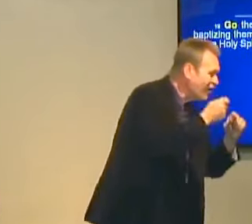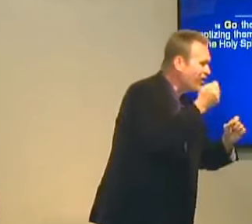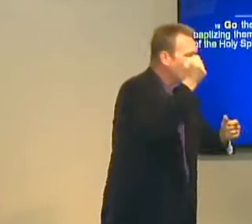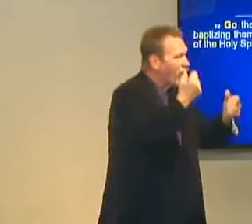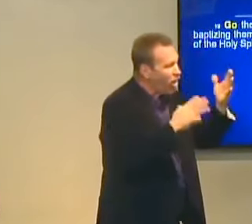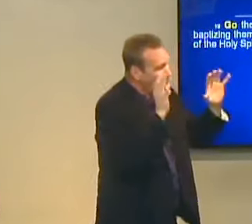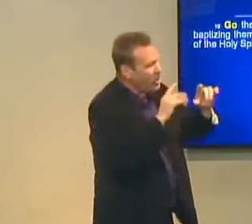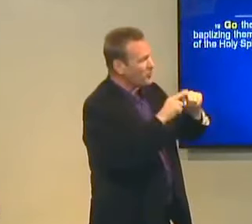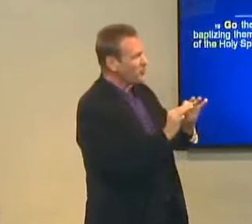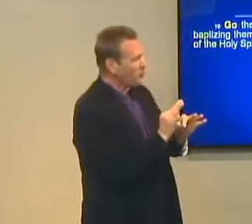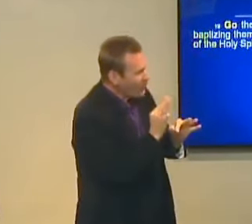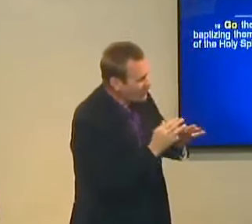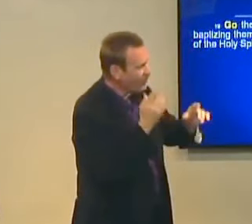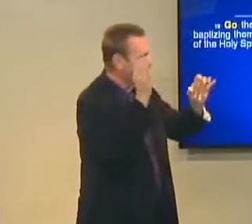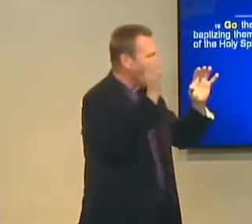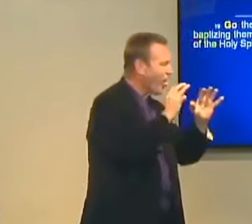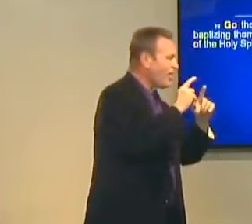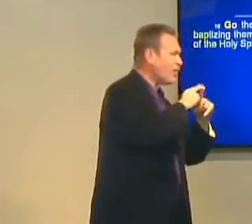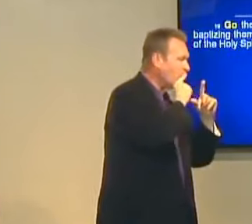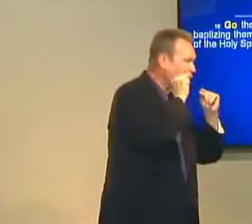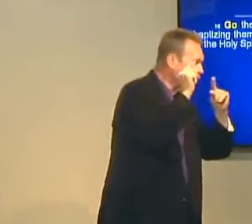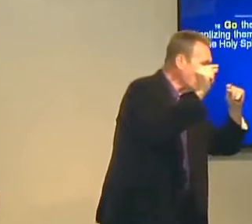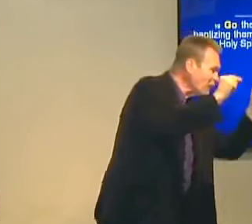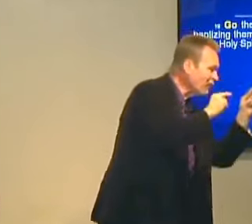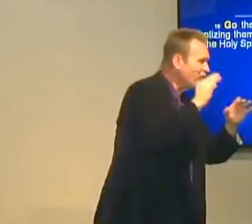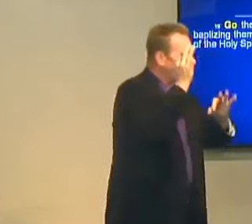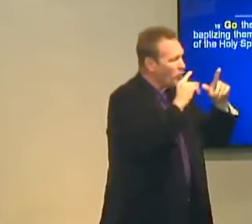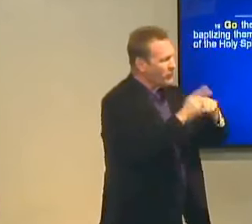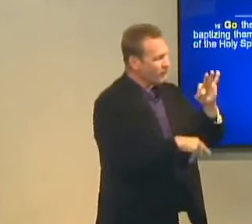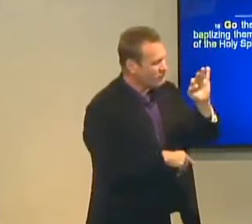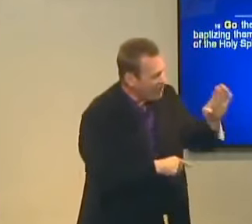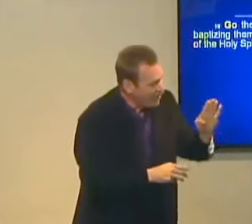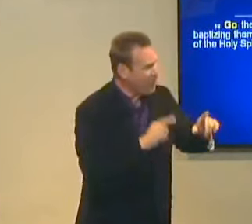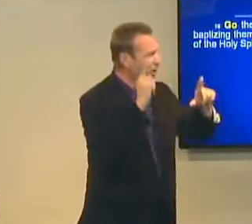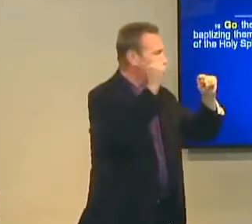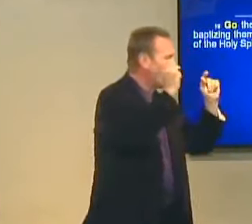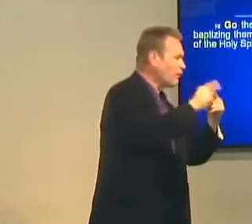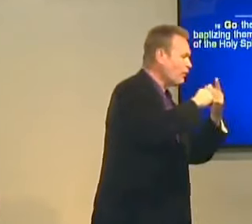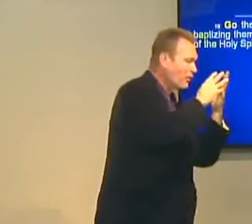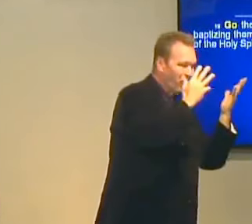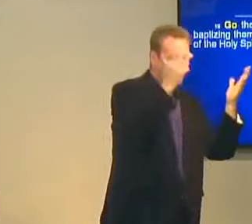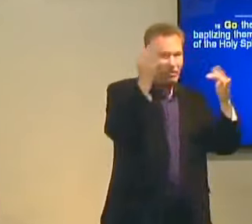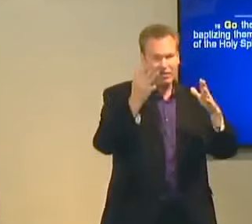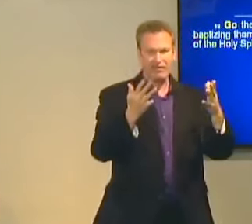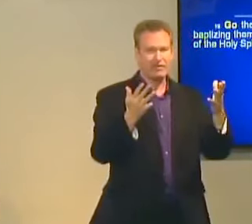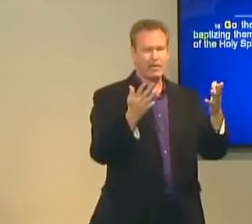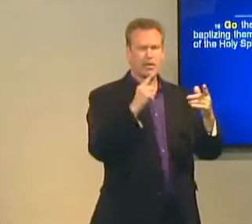you need to talk about cookies sports fishing sewing hobbies all these different things all these gossip what's going on on Facebook